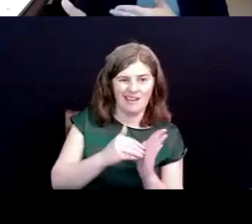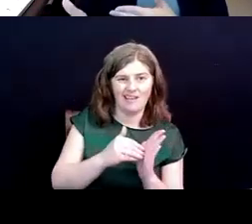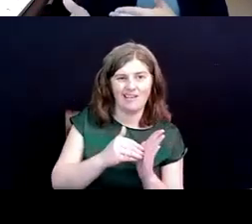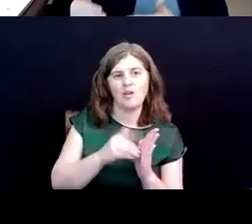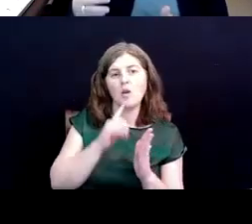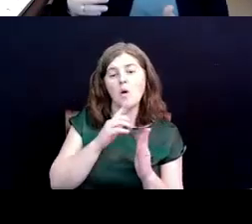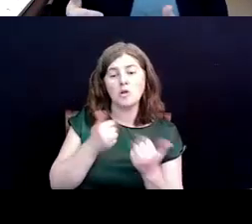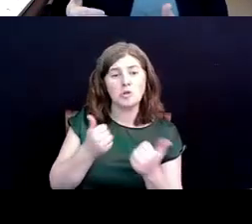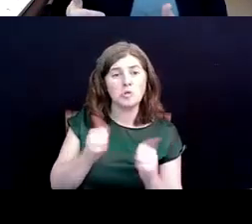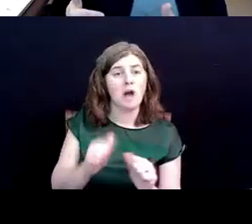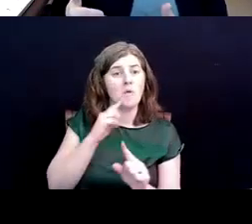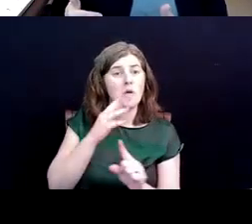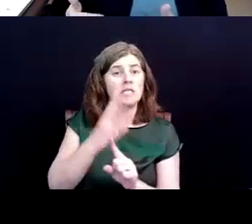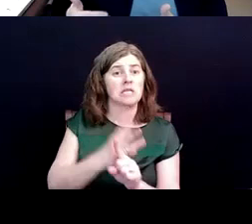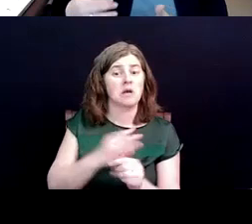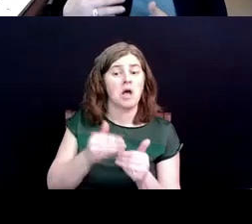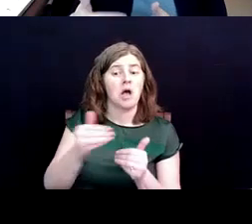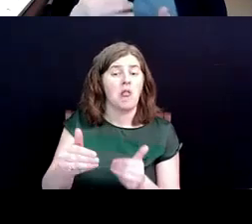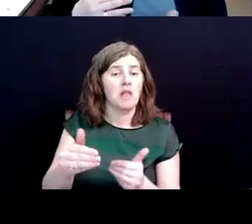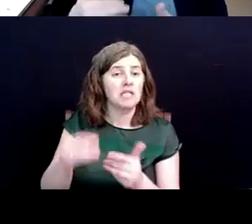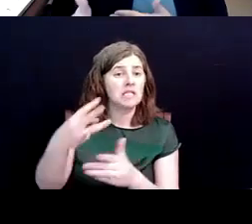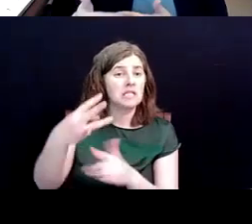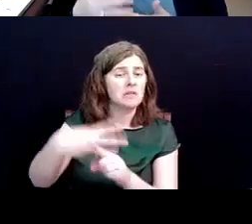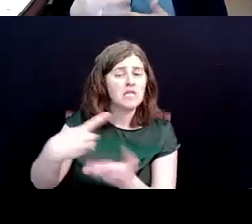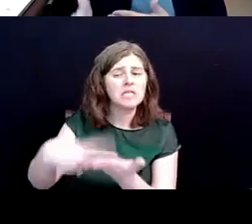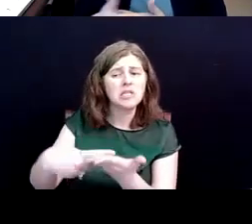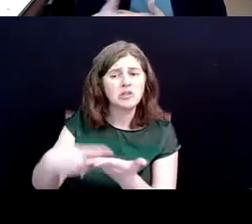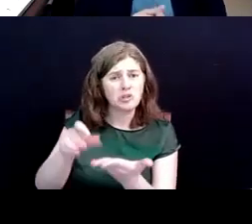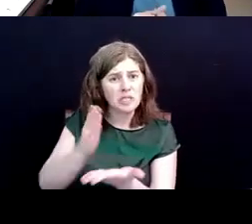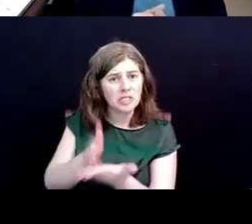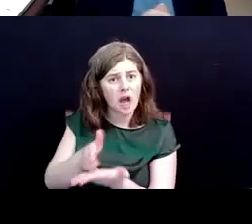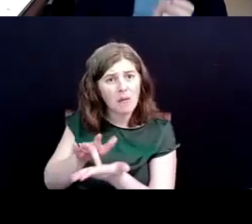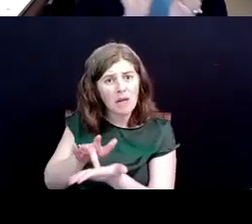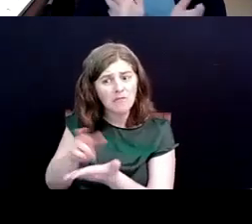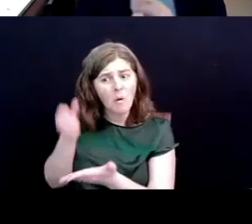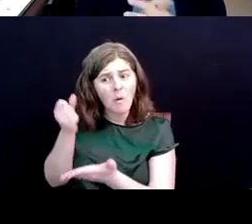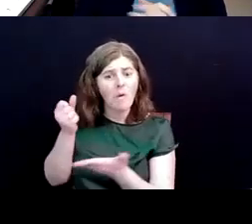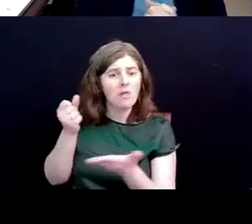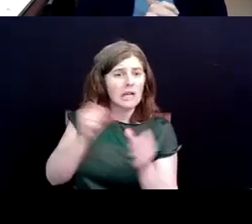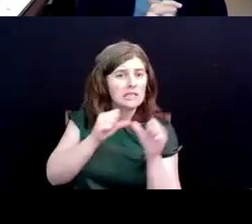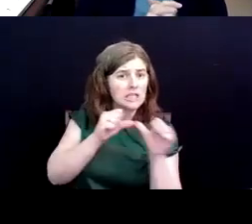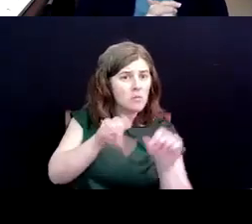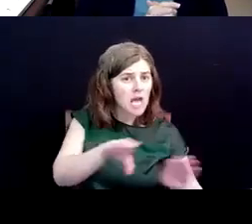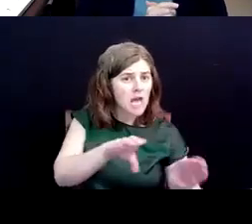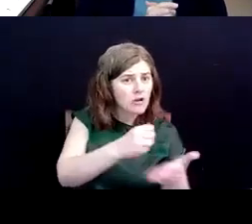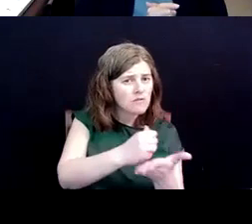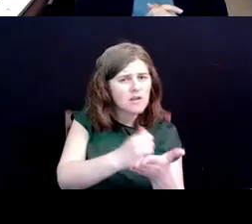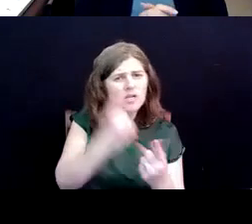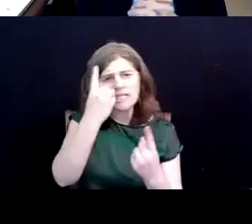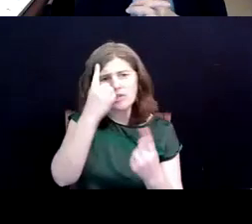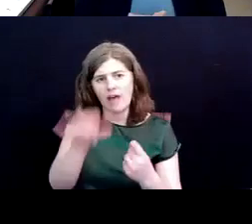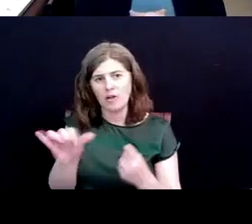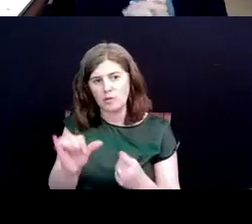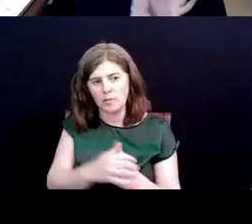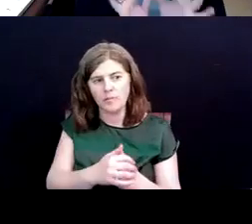down the road, do we pull back on that medicine and continue working on behavioral interventions? Certainly, those are things to consider. There